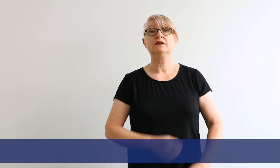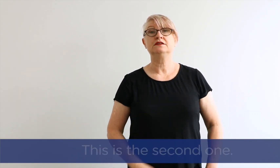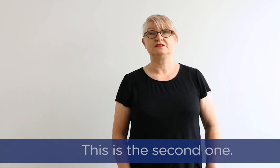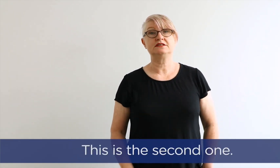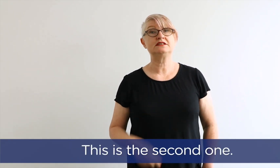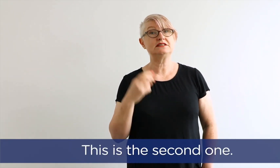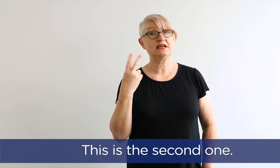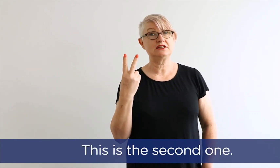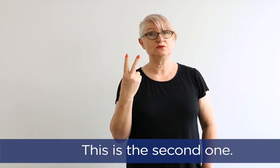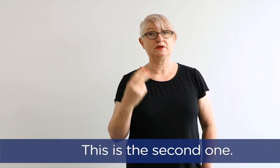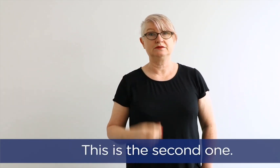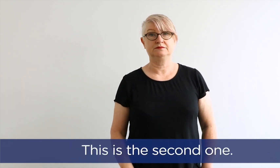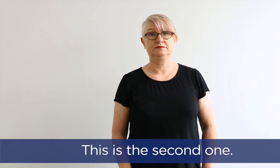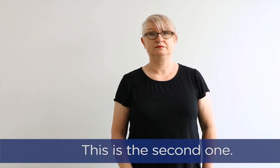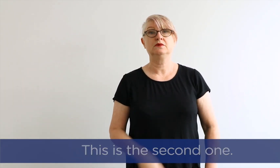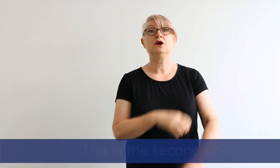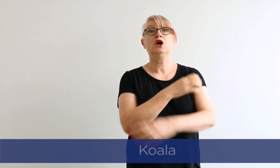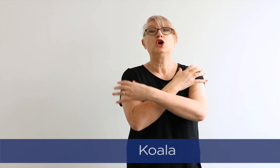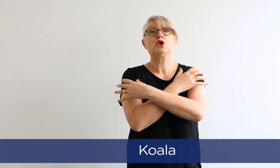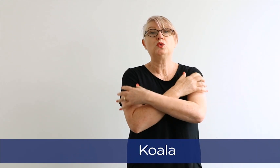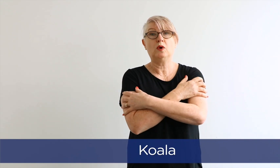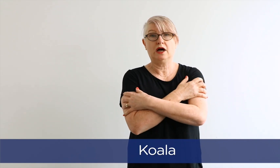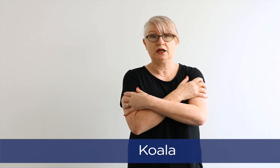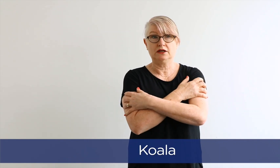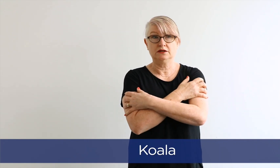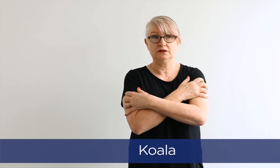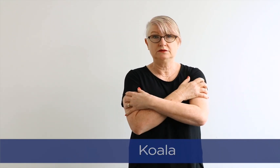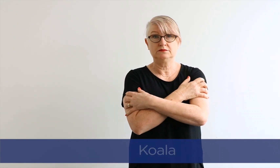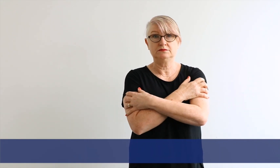This is the second one. Koala.